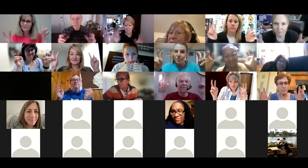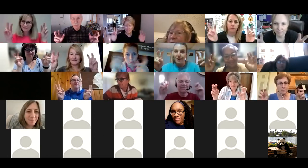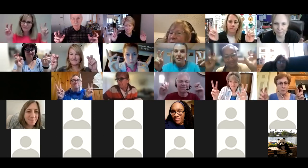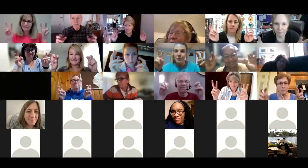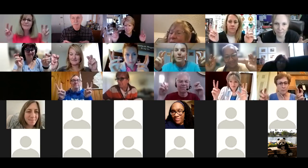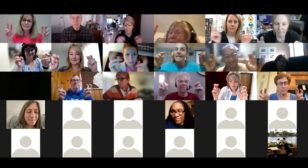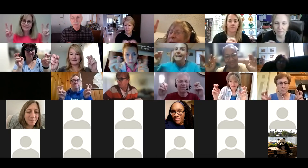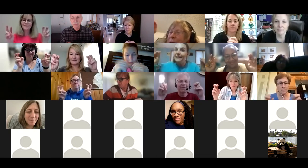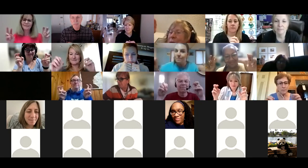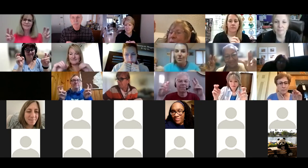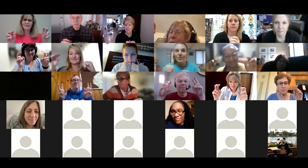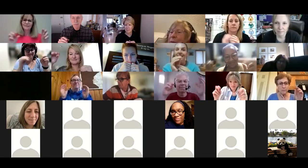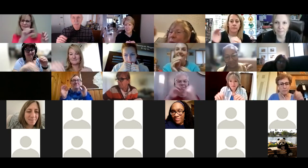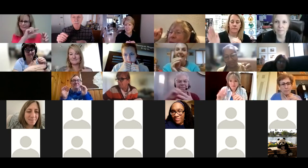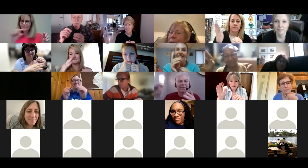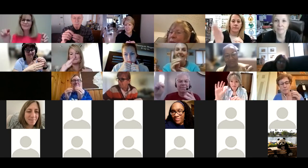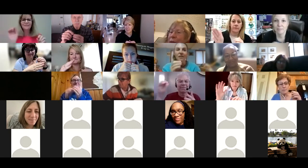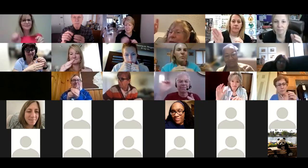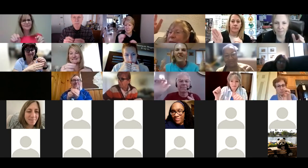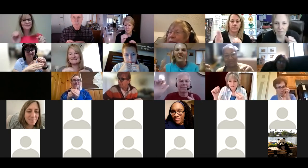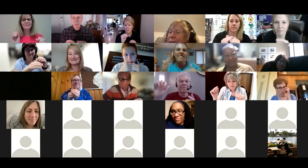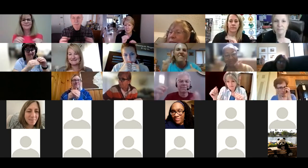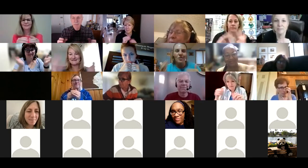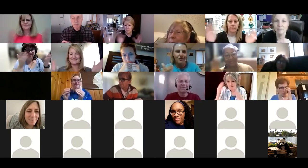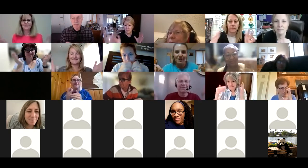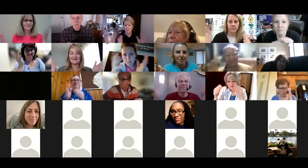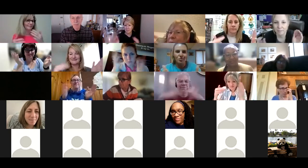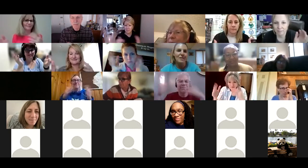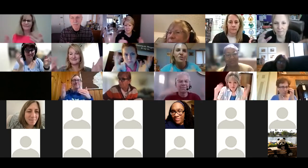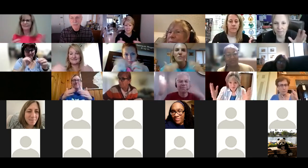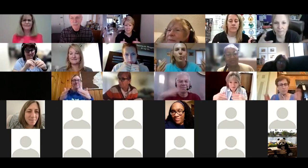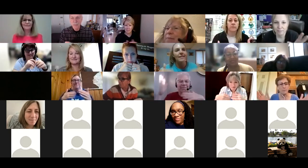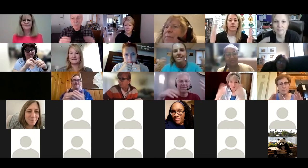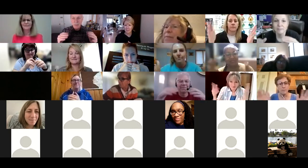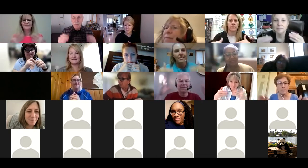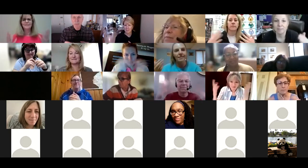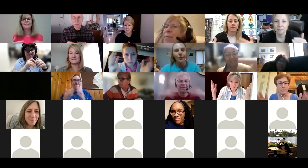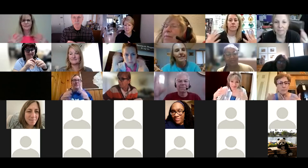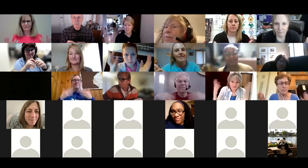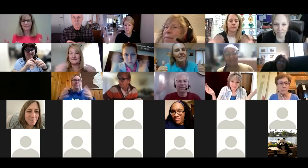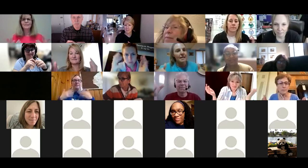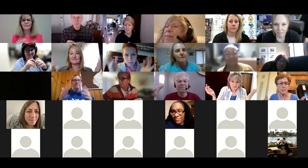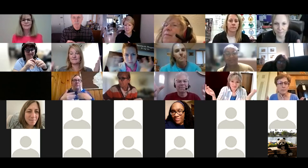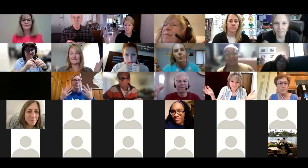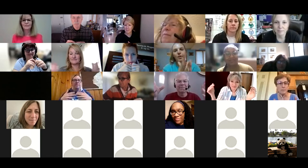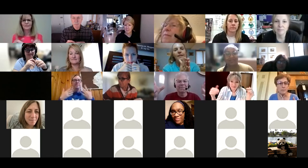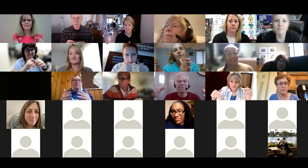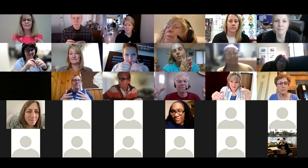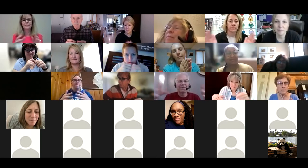marks, with the period inside, without having to do all the research. We can just practice and practice and practice and put it into our